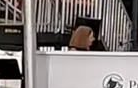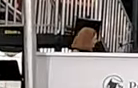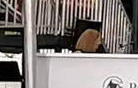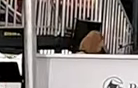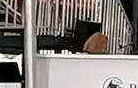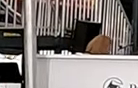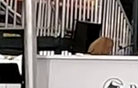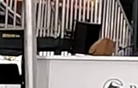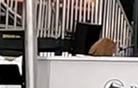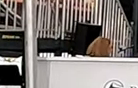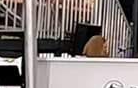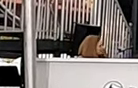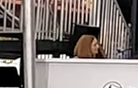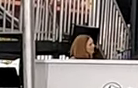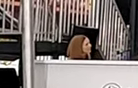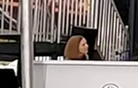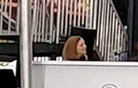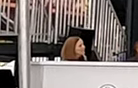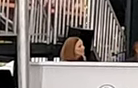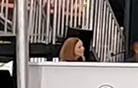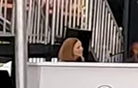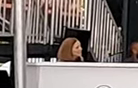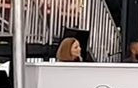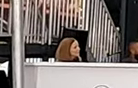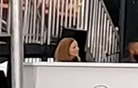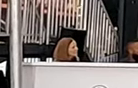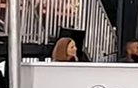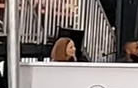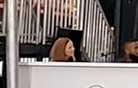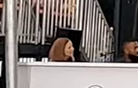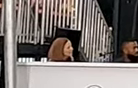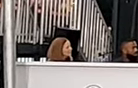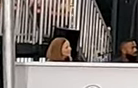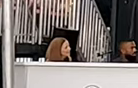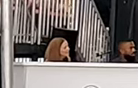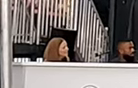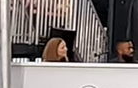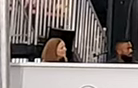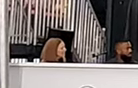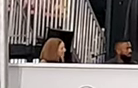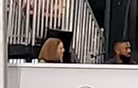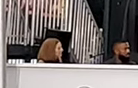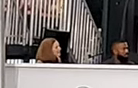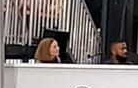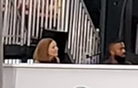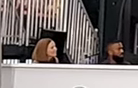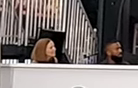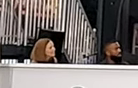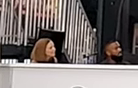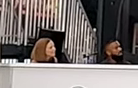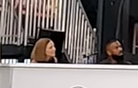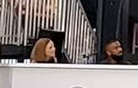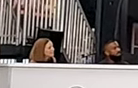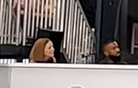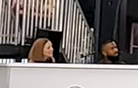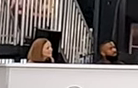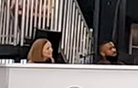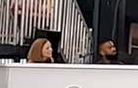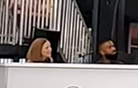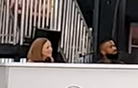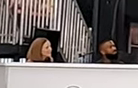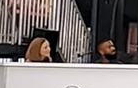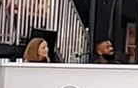am today. Did that really just happen? Have I actually